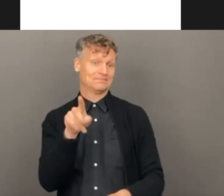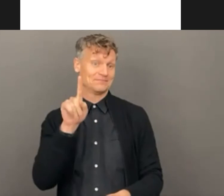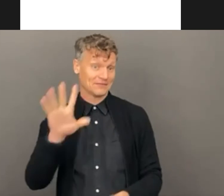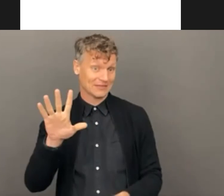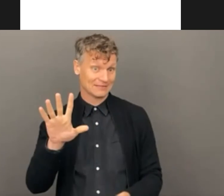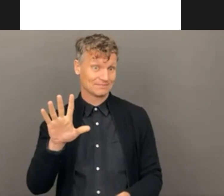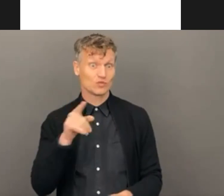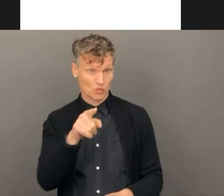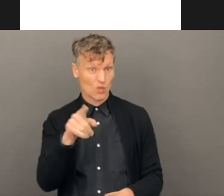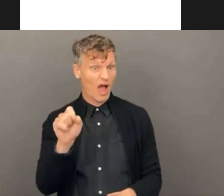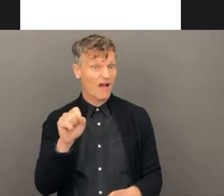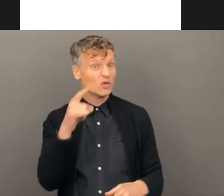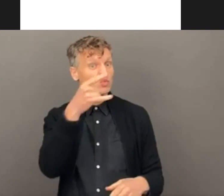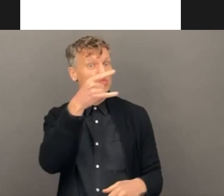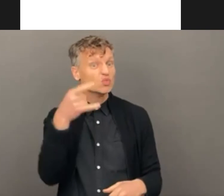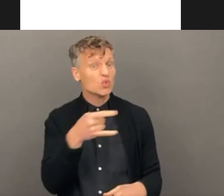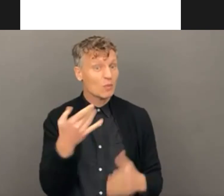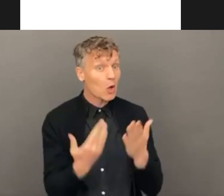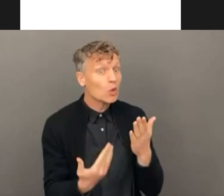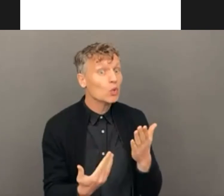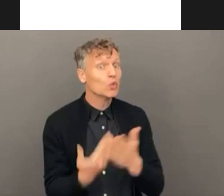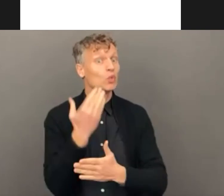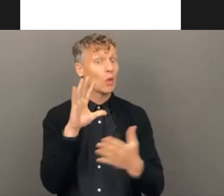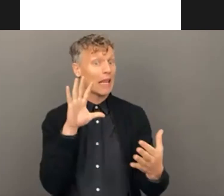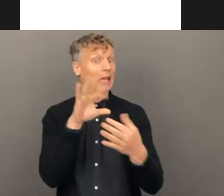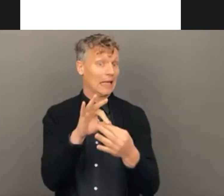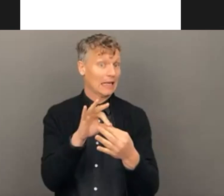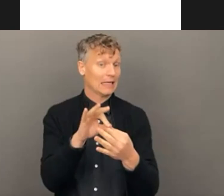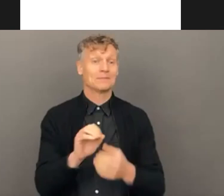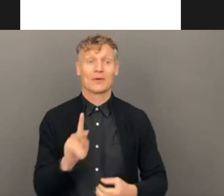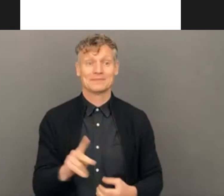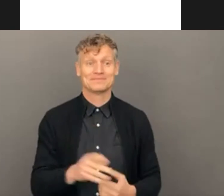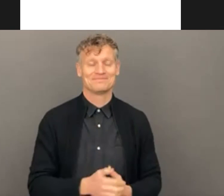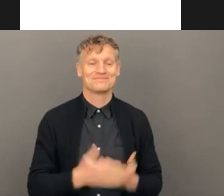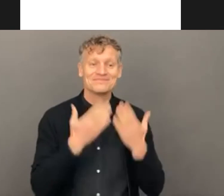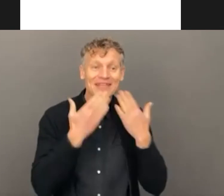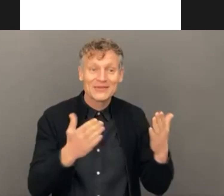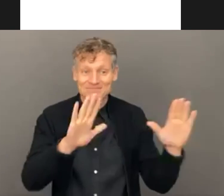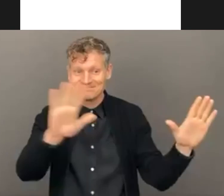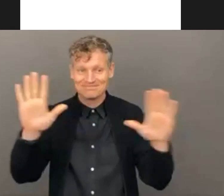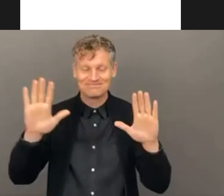Zoom link, and if not, a reminder will be sent out to you with that shortly. Thanks very much, everyone.